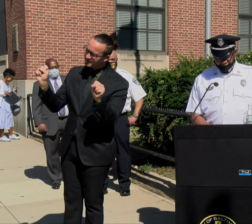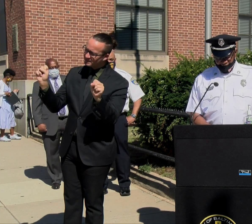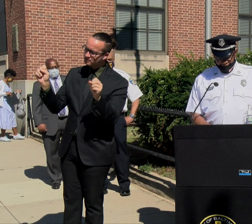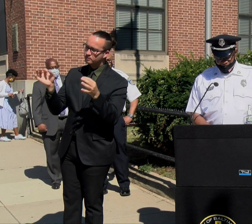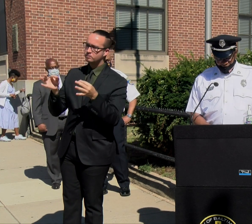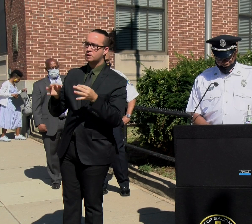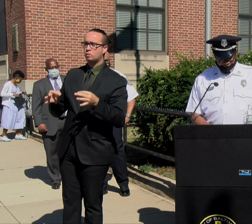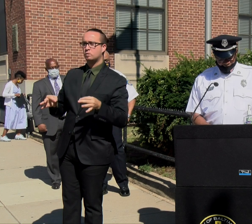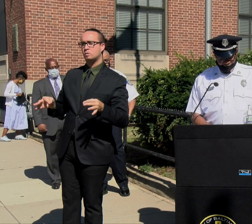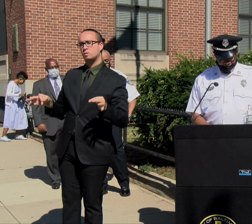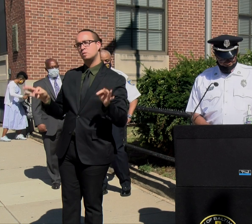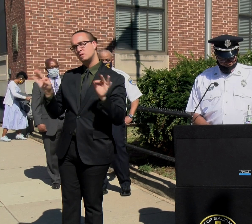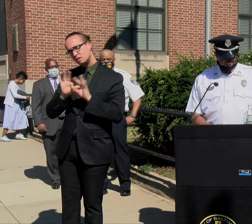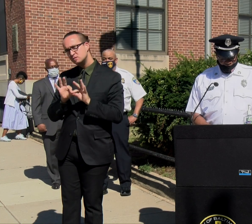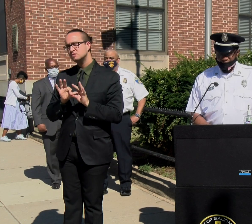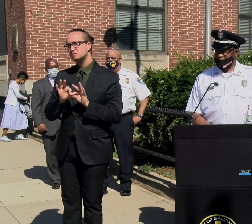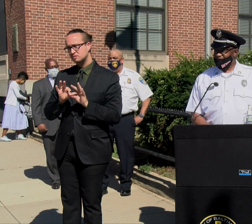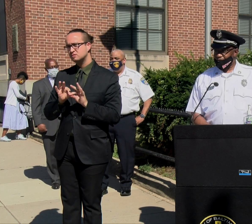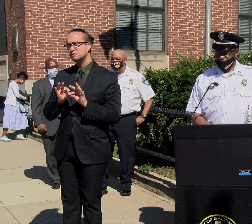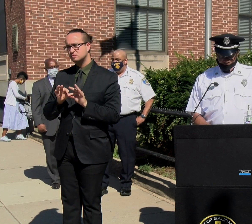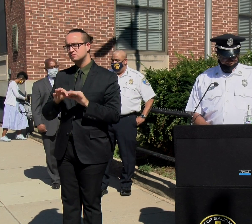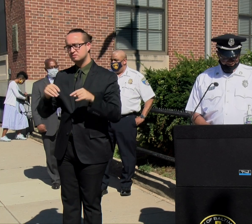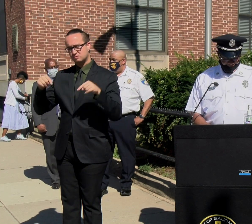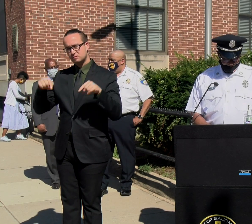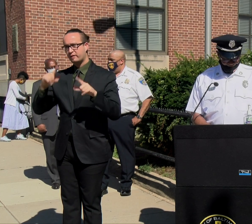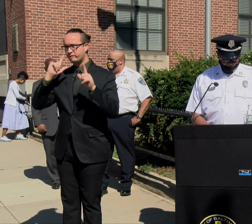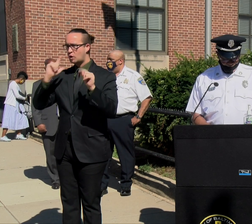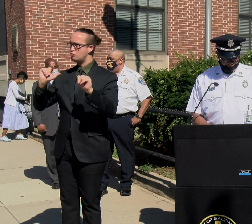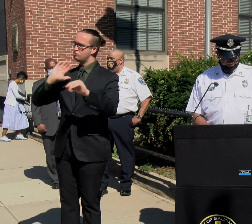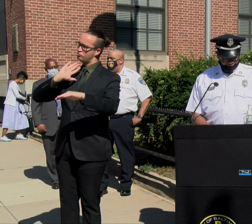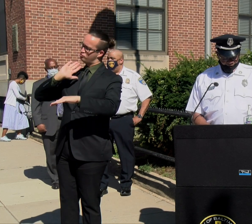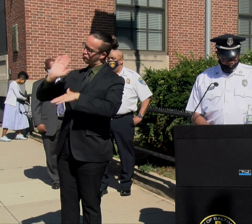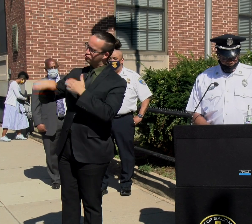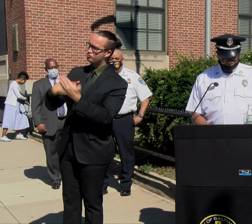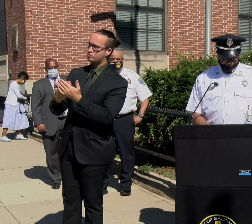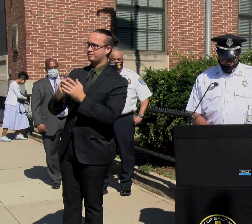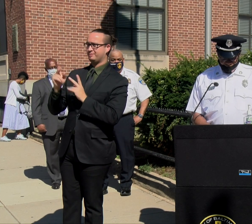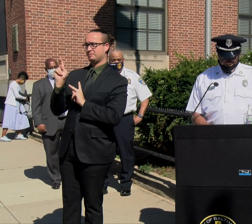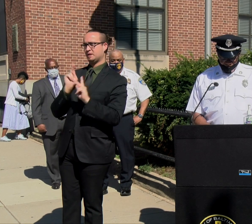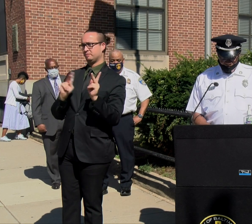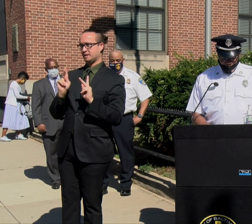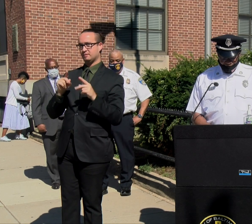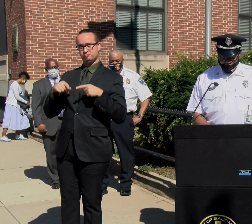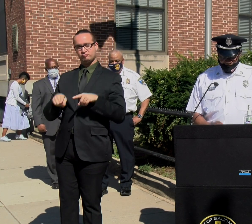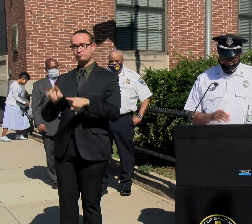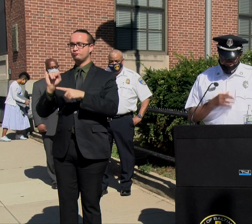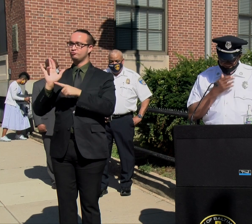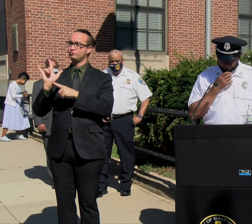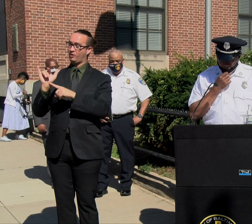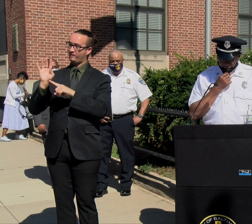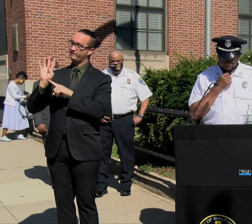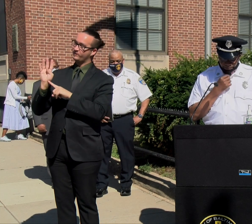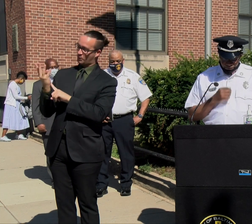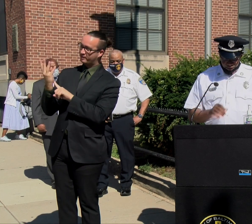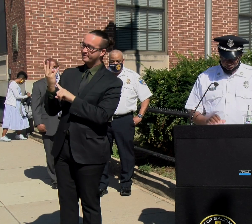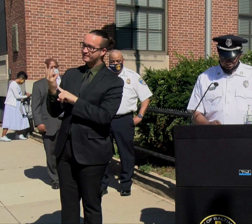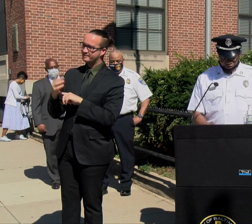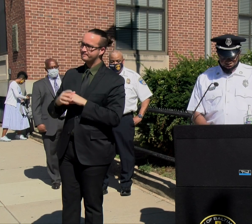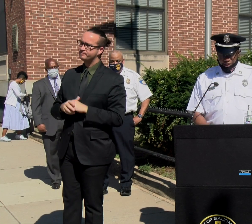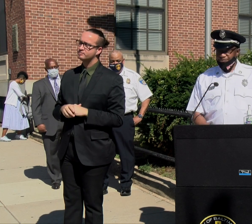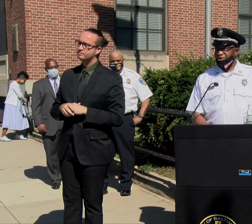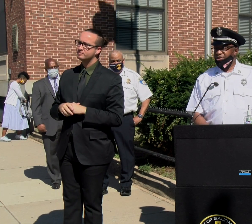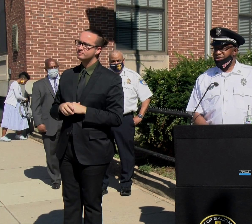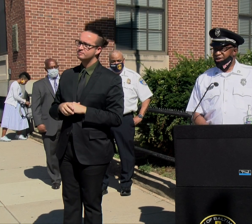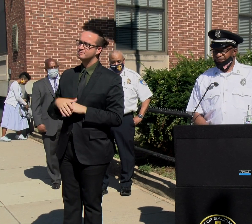is such a priority to everyone this 4th of July. But whatever you do, please make sure